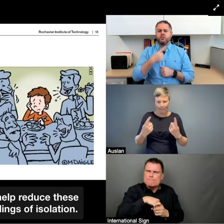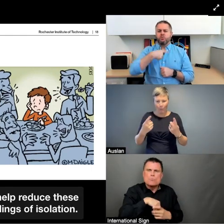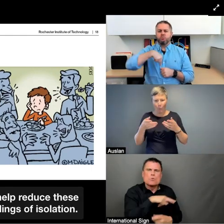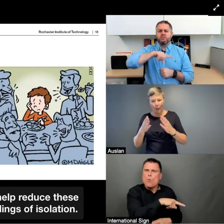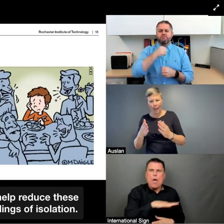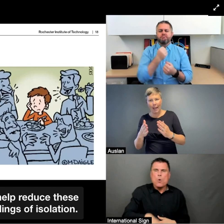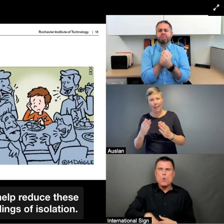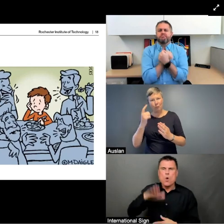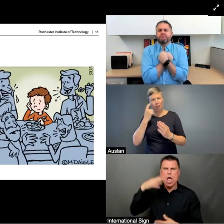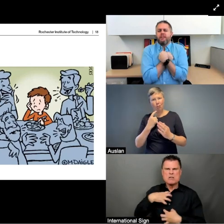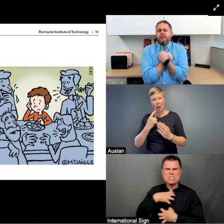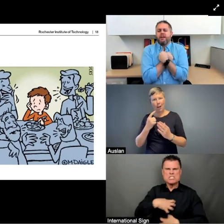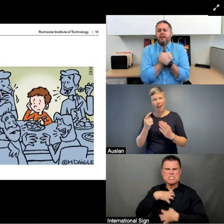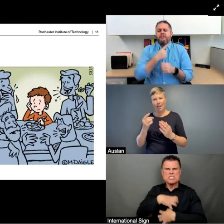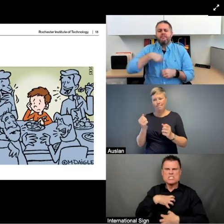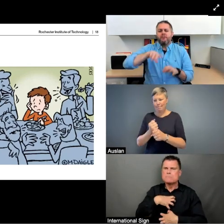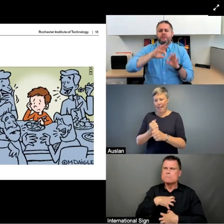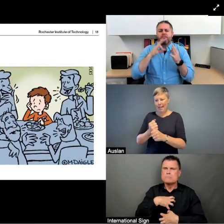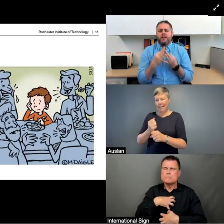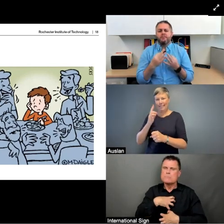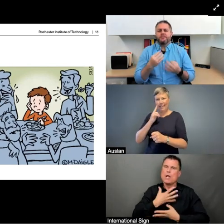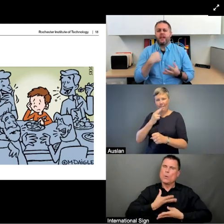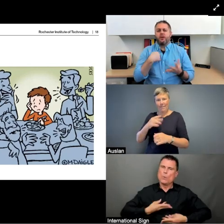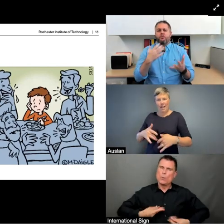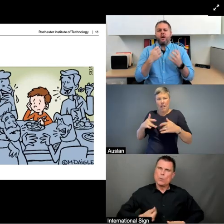of isolation.